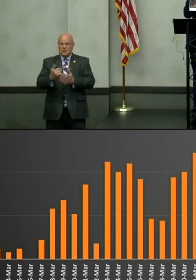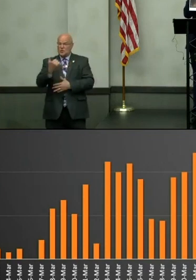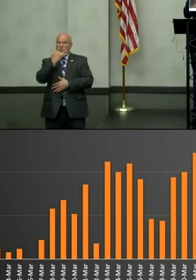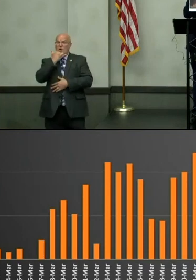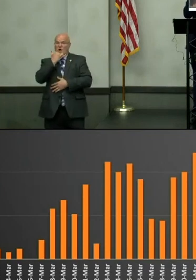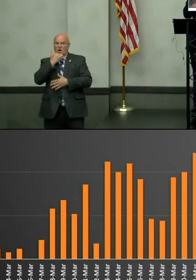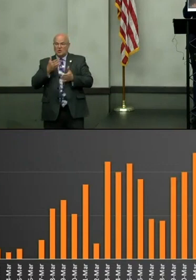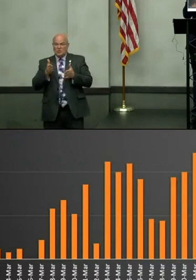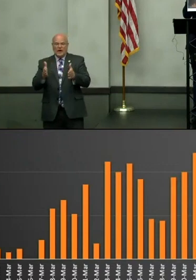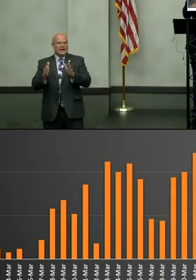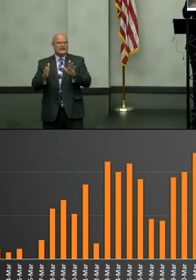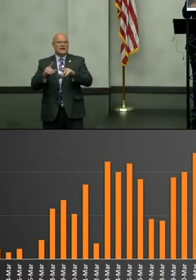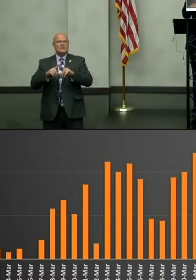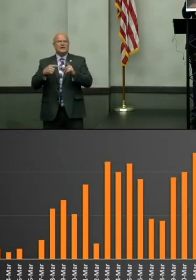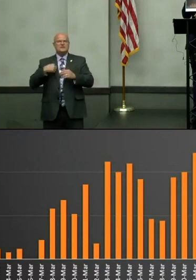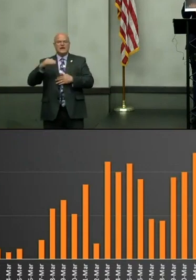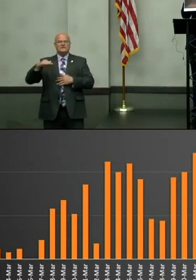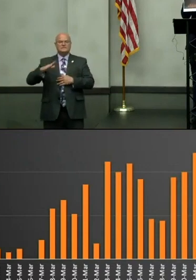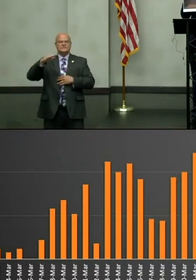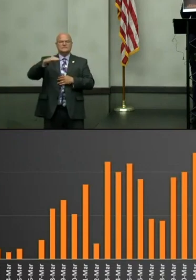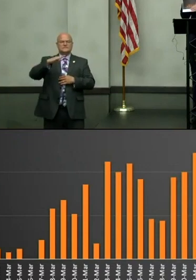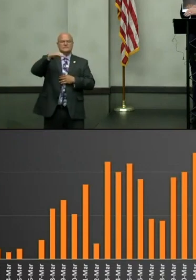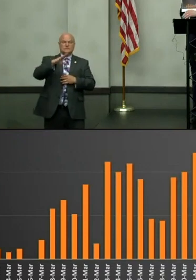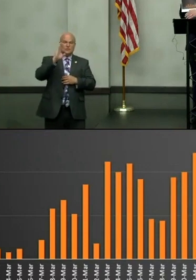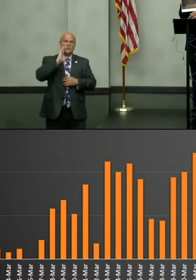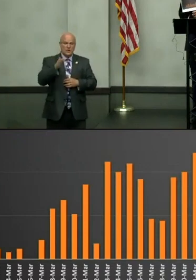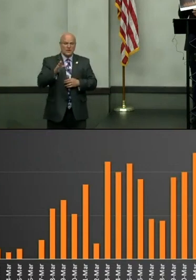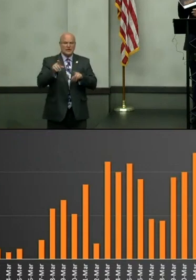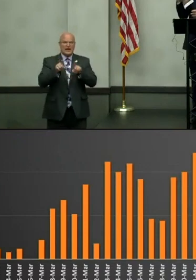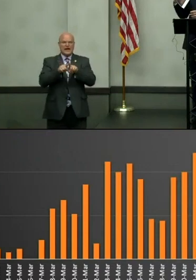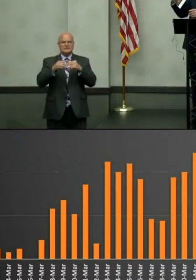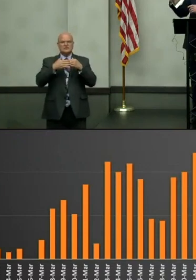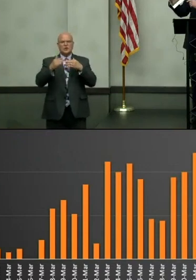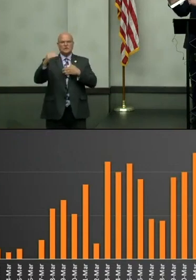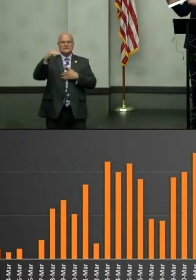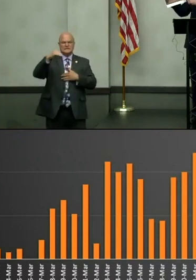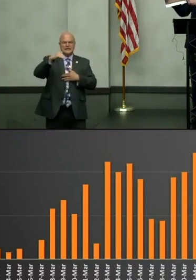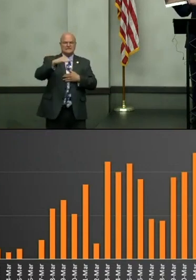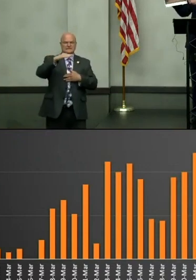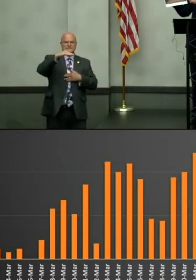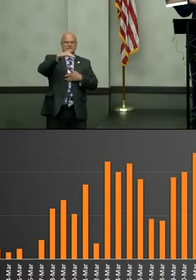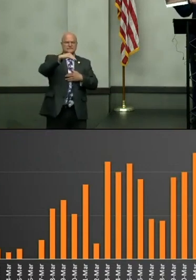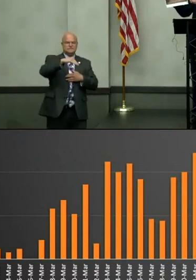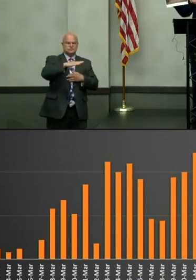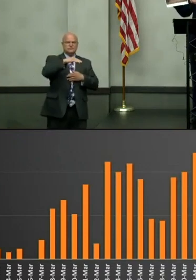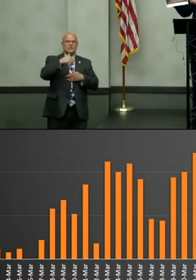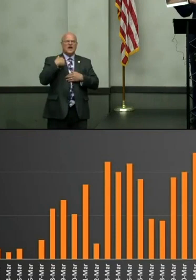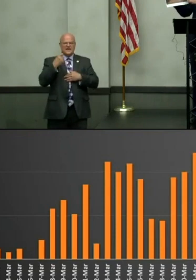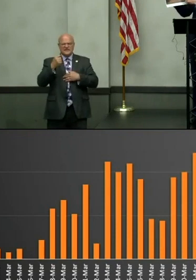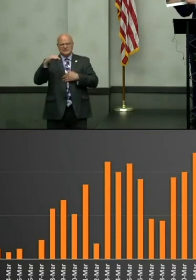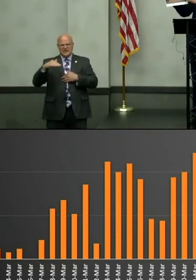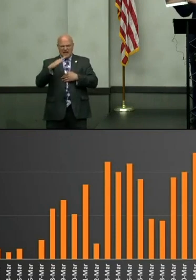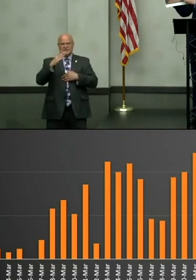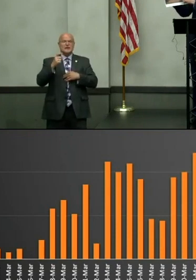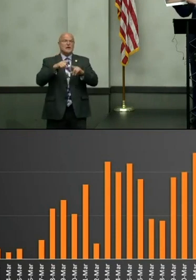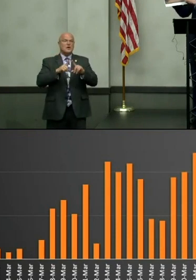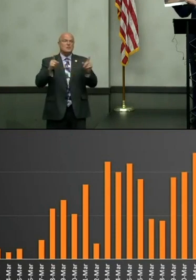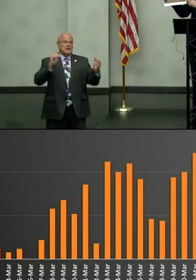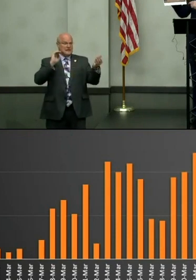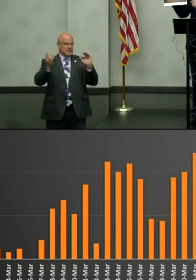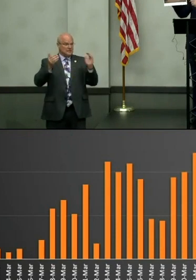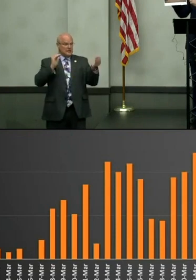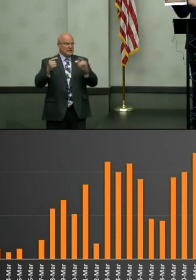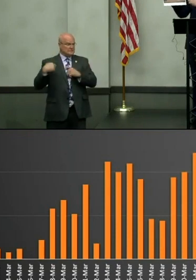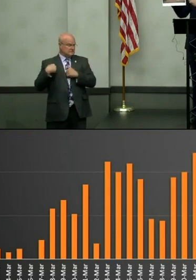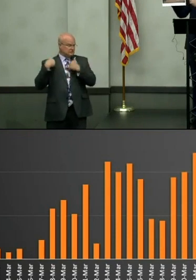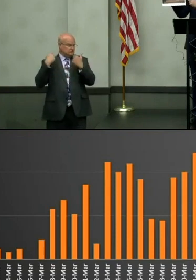wrong path, but you're going to have a jagged pattern as you go on the decline. And so we've got a little bit of an uptick, but in comparison